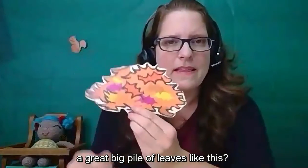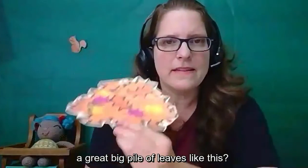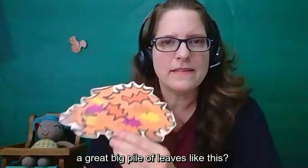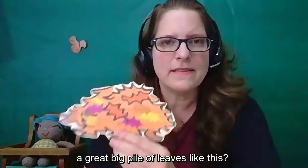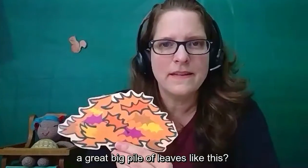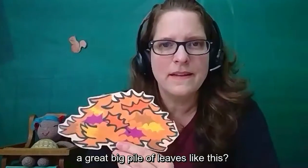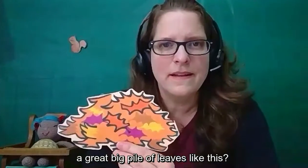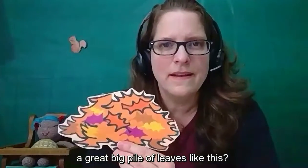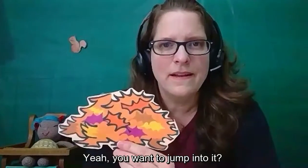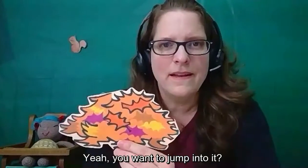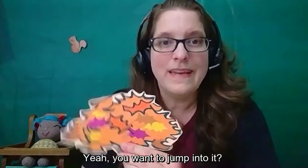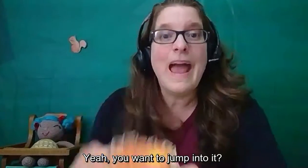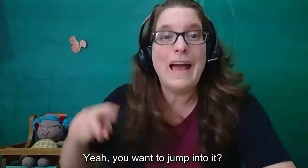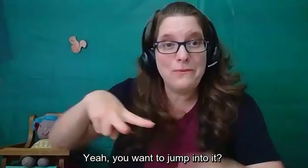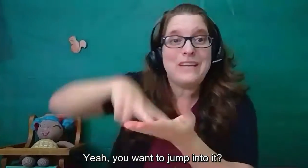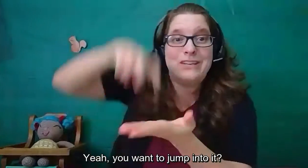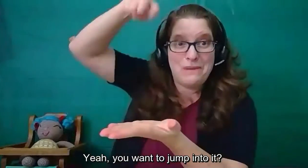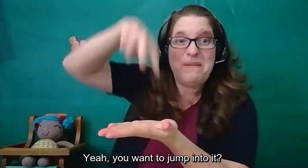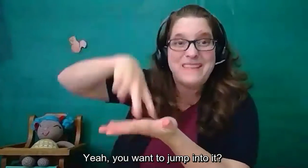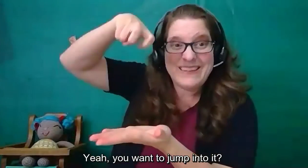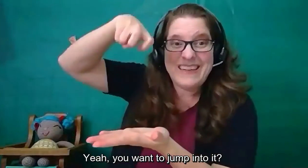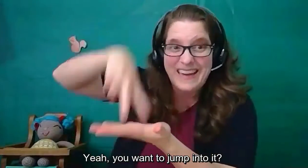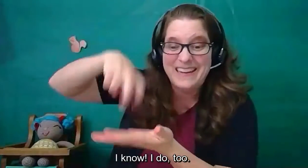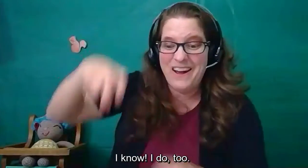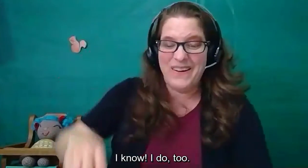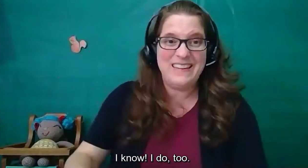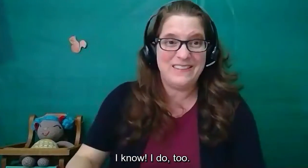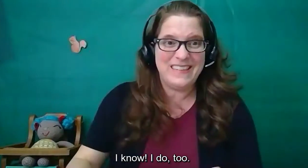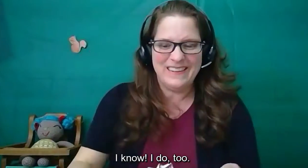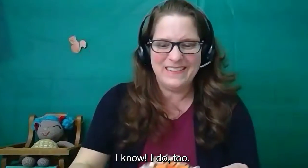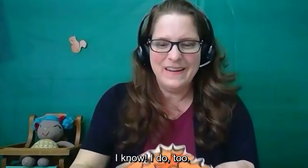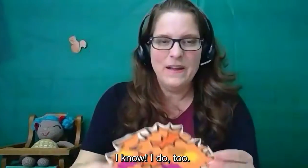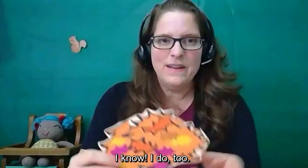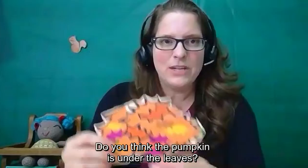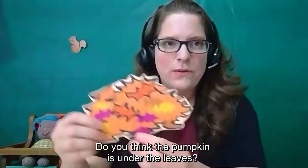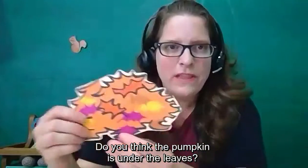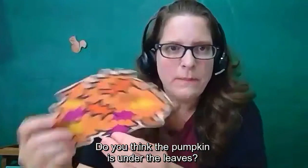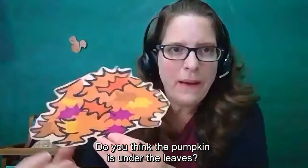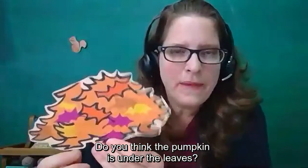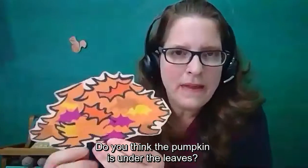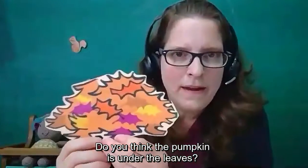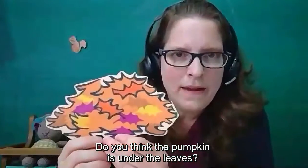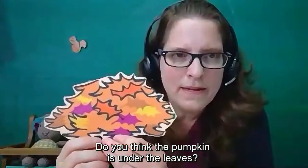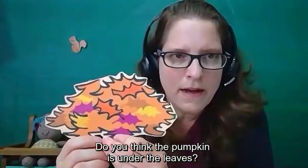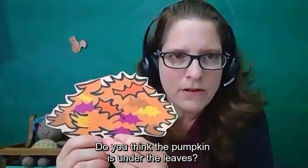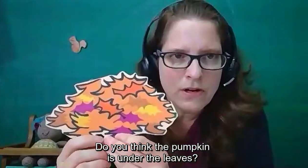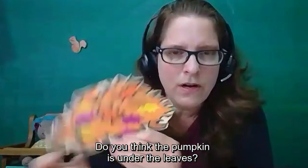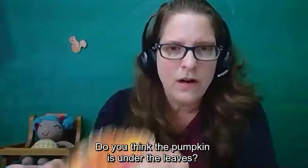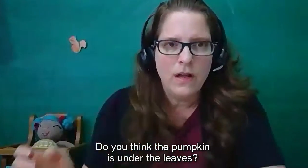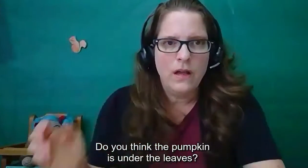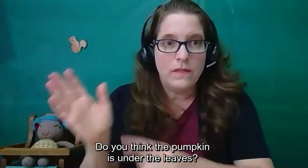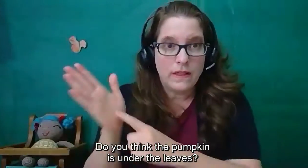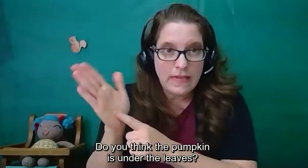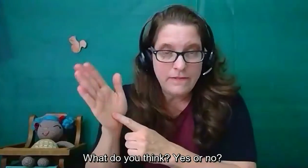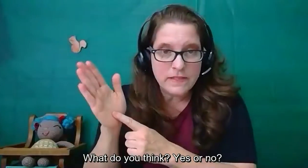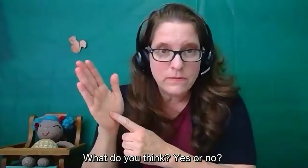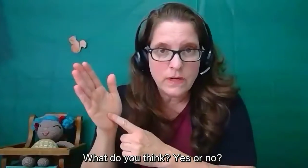this? Yeah, you want to jump into it? I know, I do too. Do you think the pumpkin is under the leaves? What do you